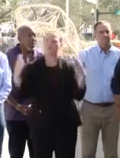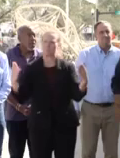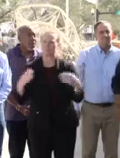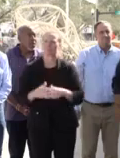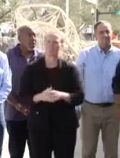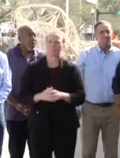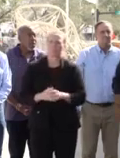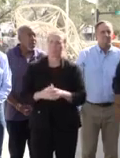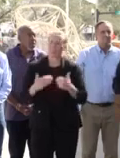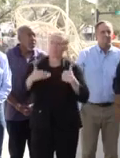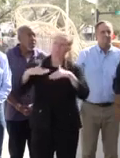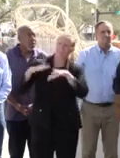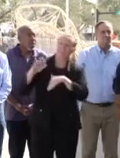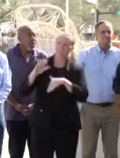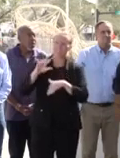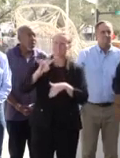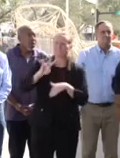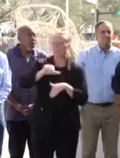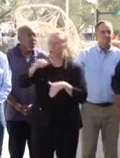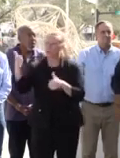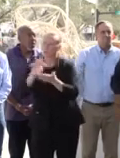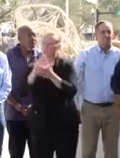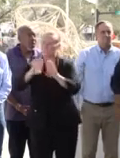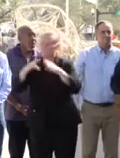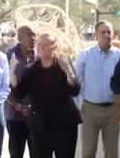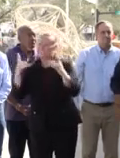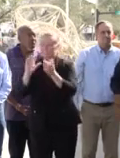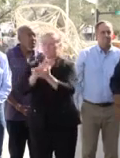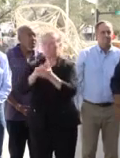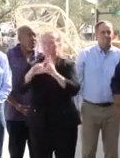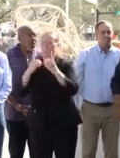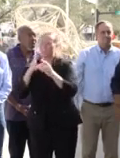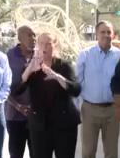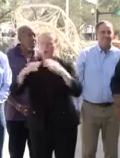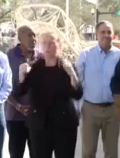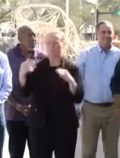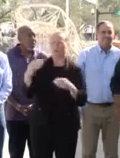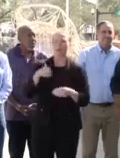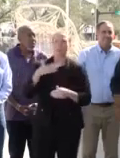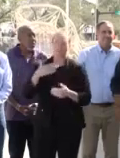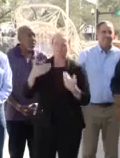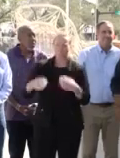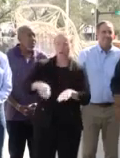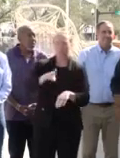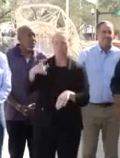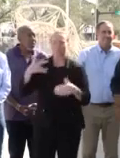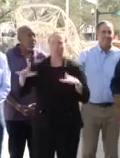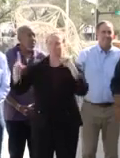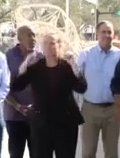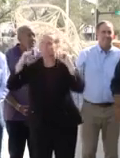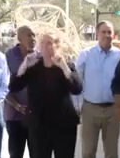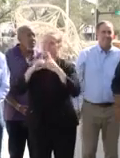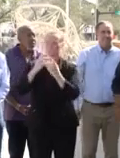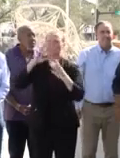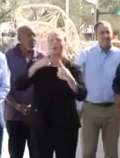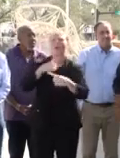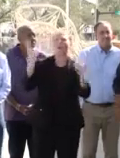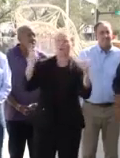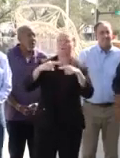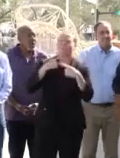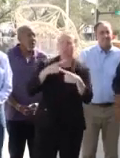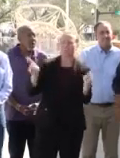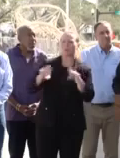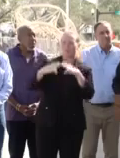least seven other school districts opening on Monday, and I bet you will hear more districts announce reopenings for